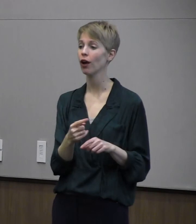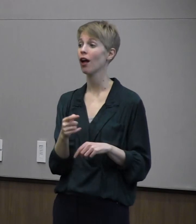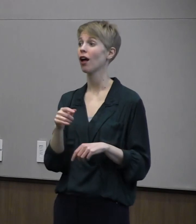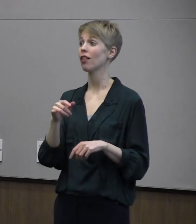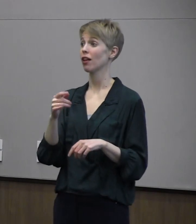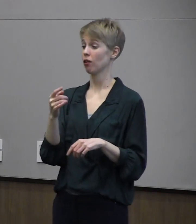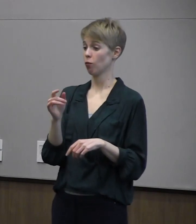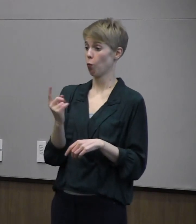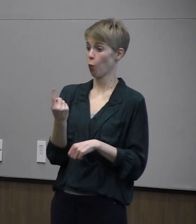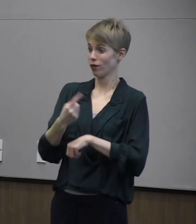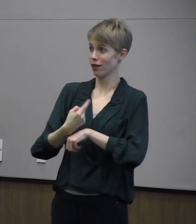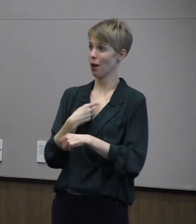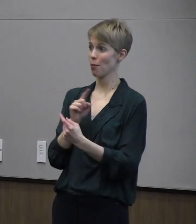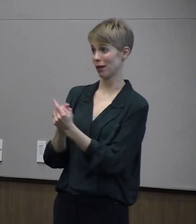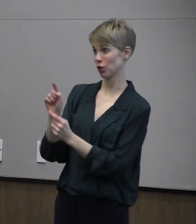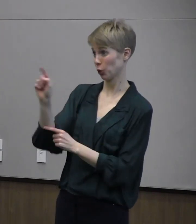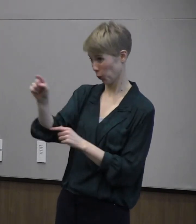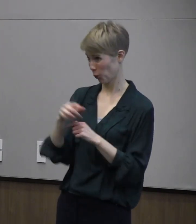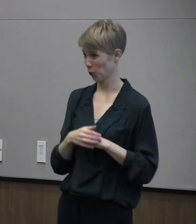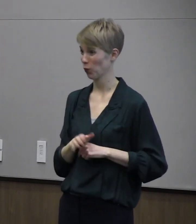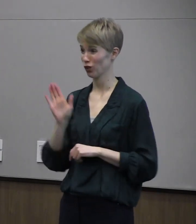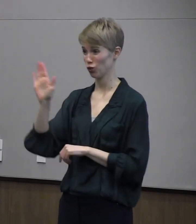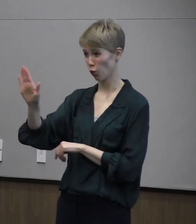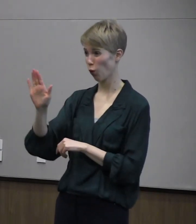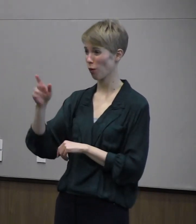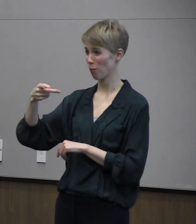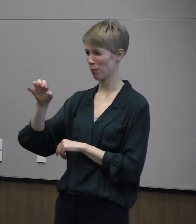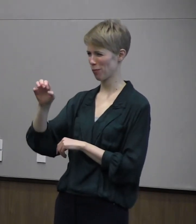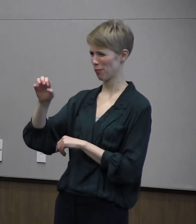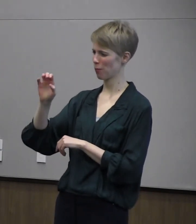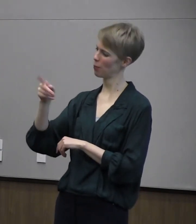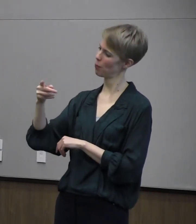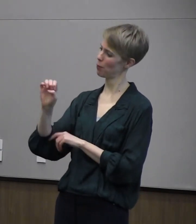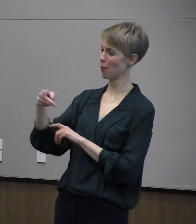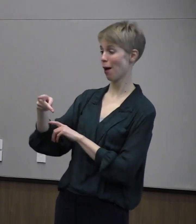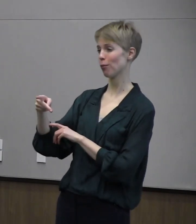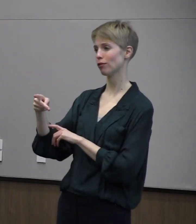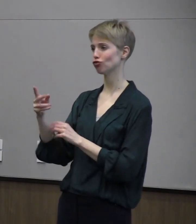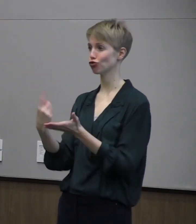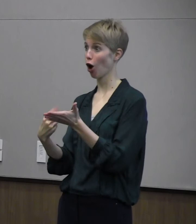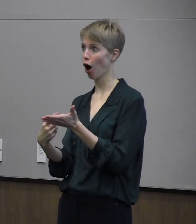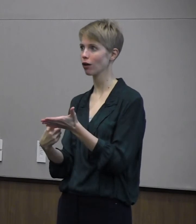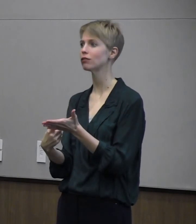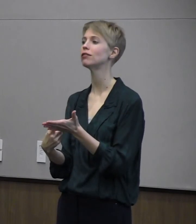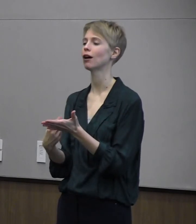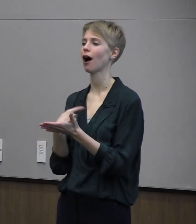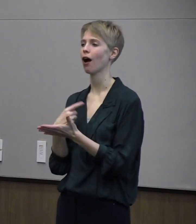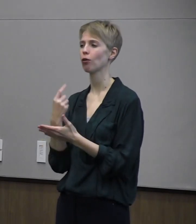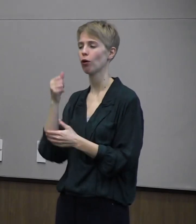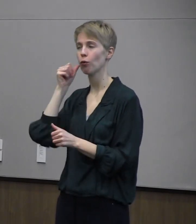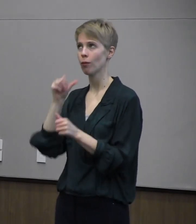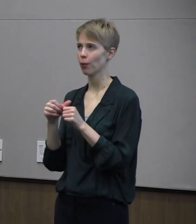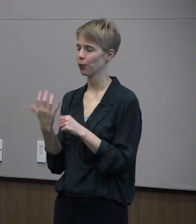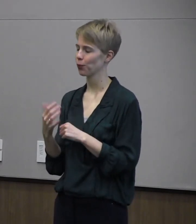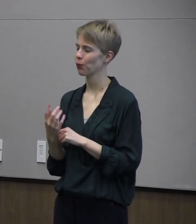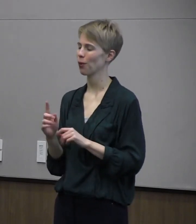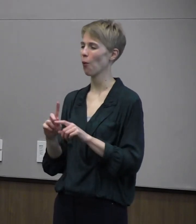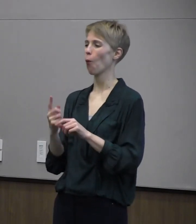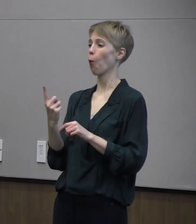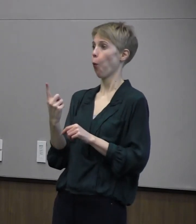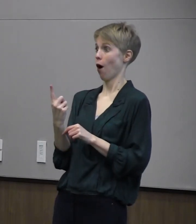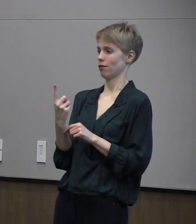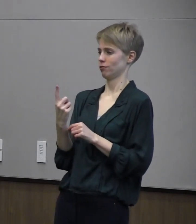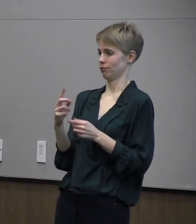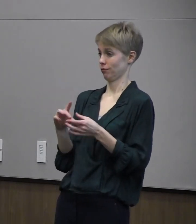your daily morning pep talks. 2 things you said that morning I shall never forget. I wrote them down, and here they are. This